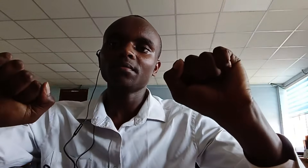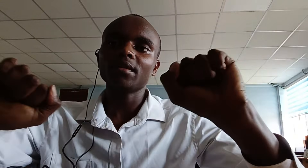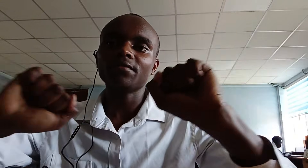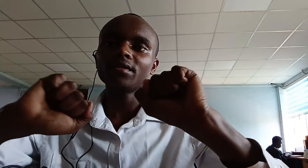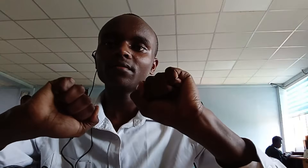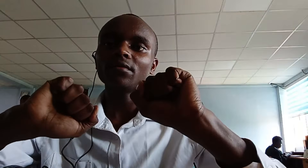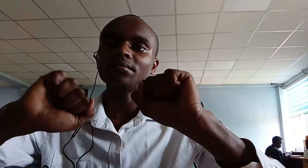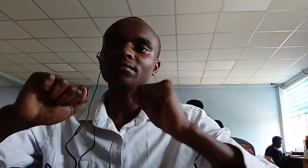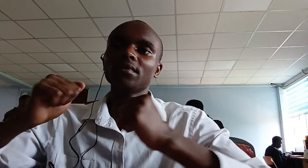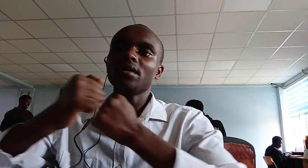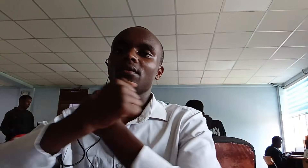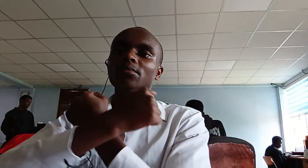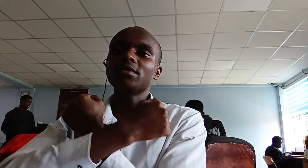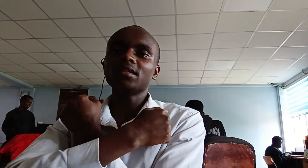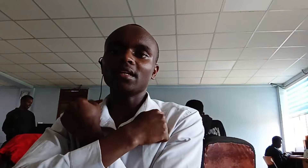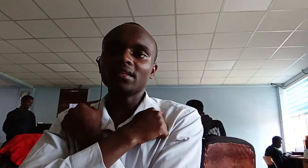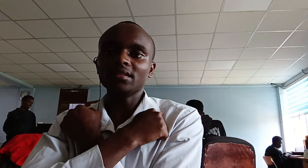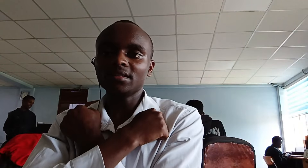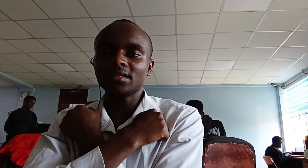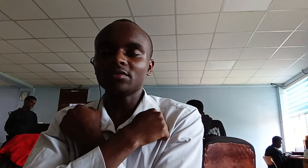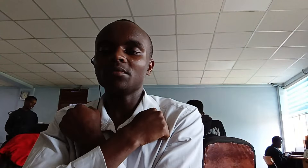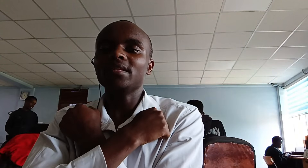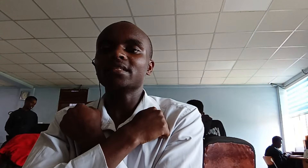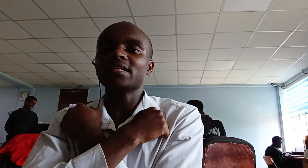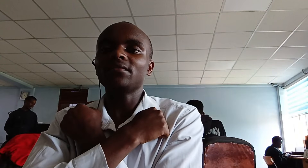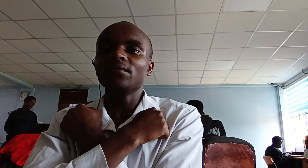fist form. Put it like this to make the sign for love.